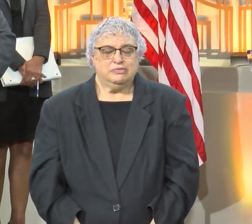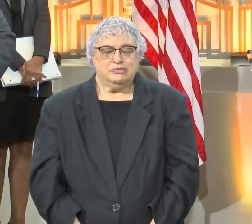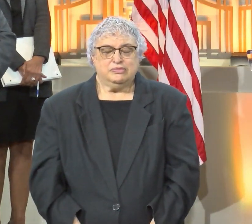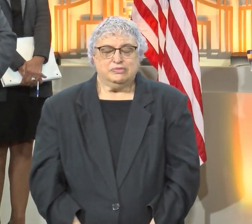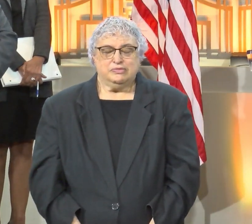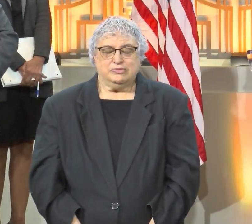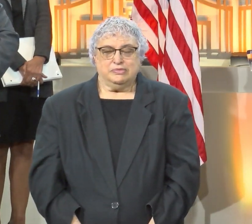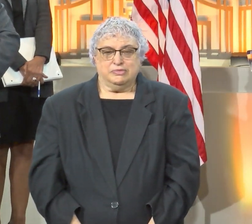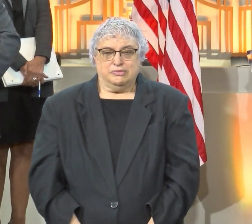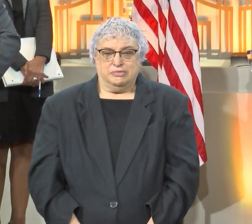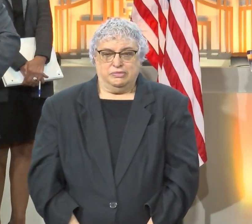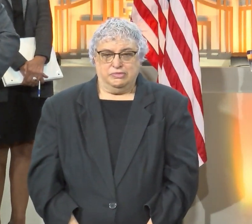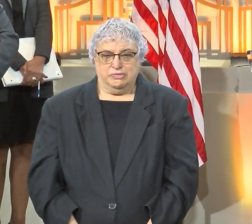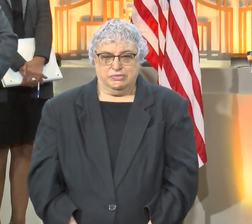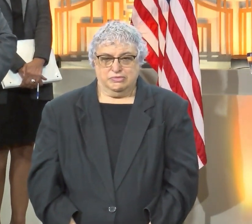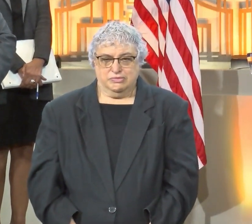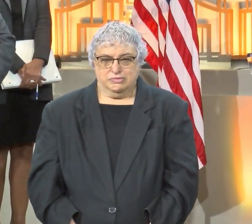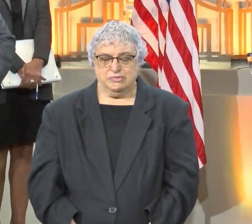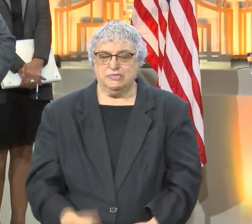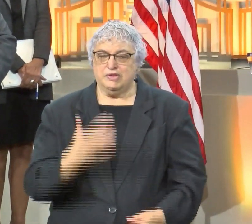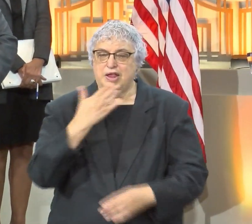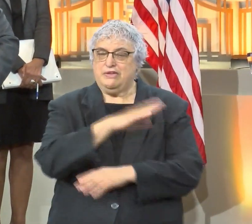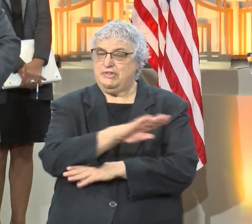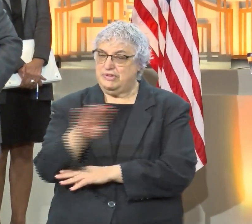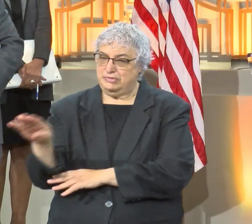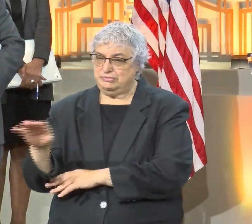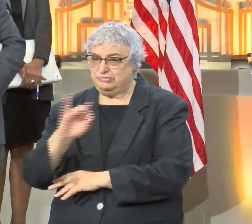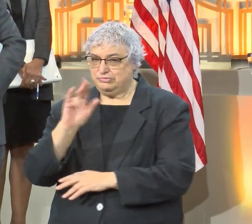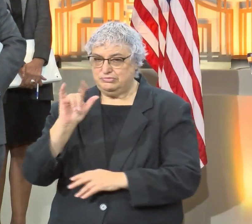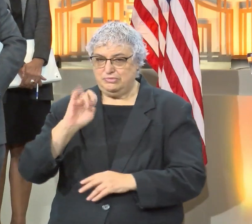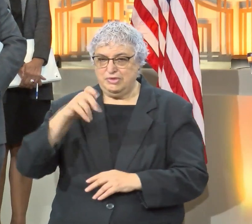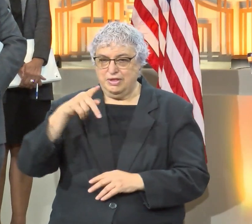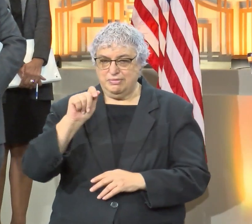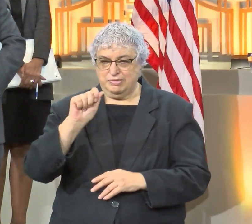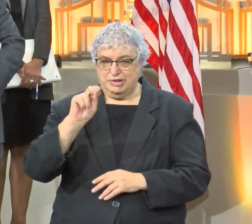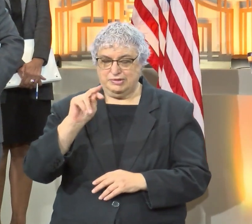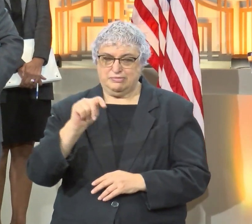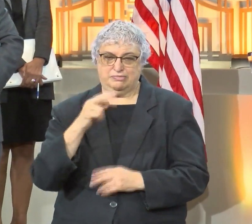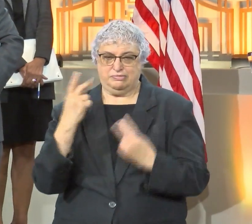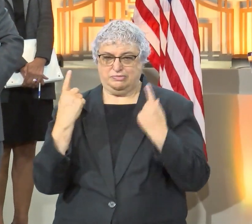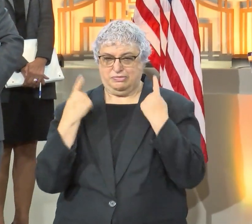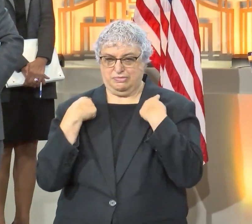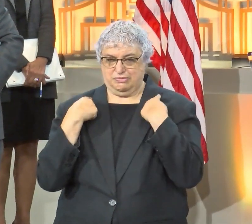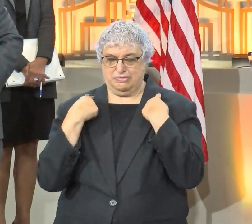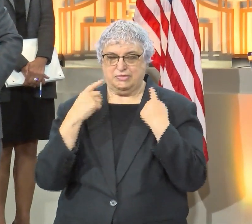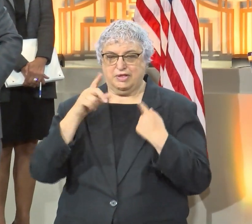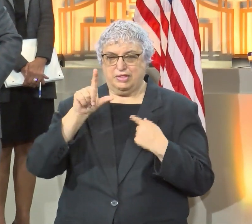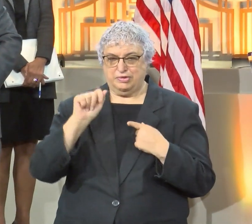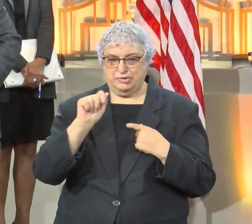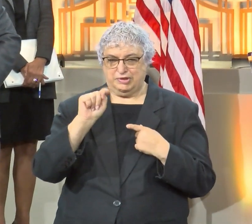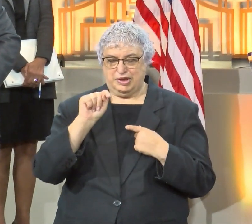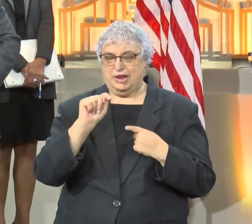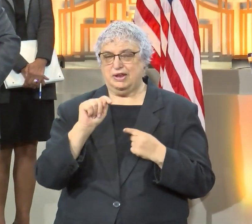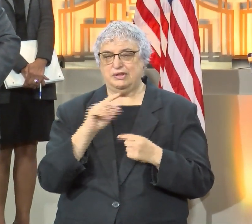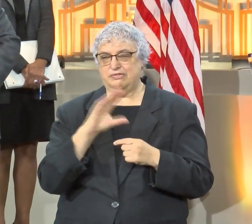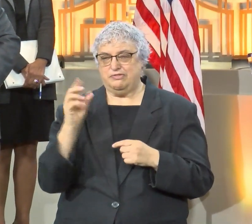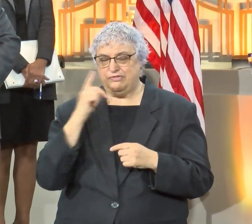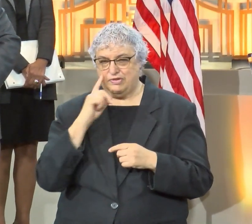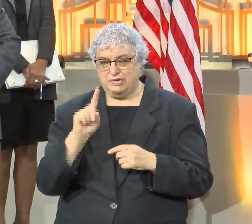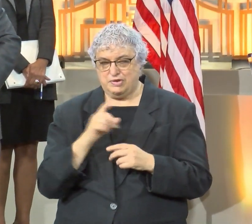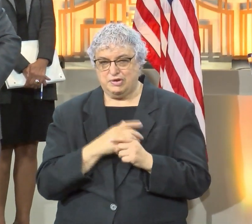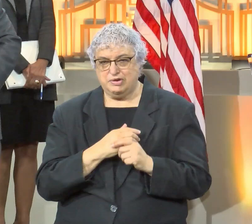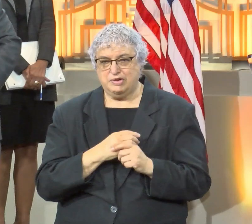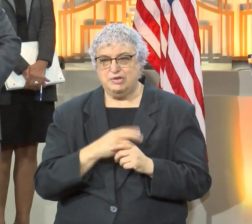Thank you, Chief. Good afternoon, everyone. I'm Julie Pleasant. I'm the lieutenant over the Victim Services Unit for the Houston